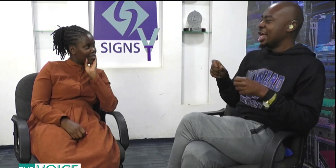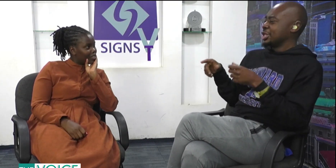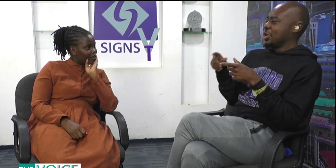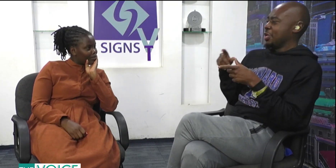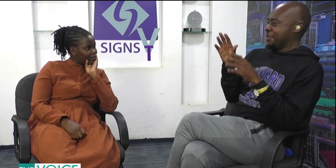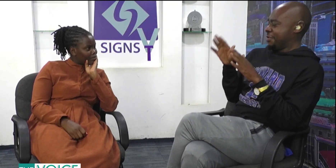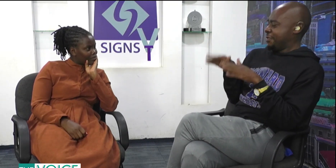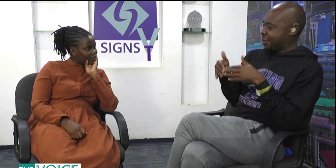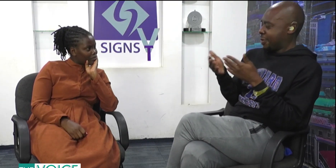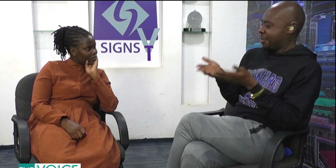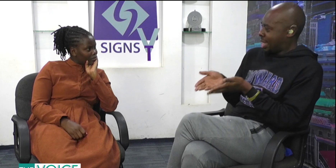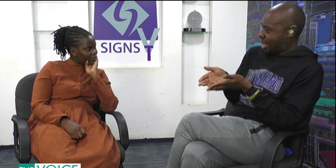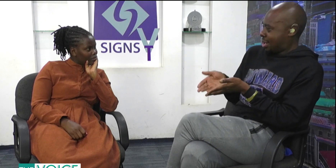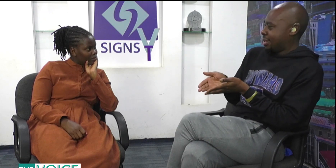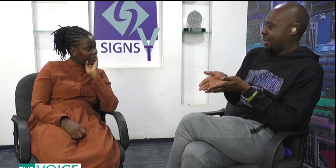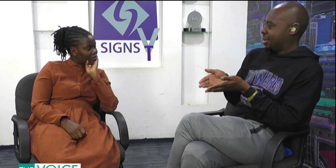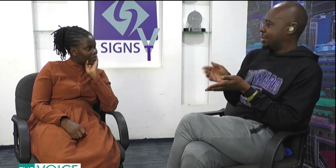in taxes.